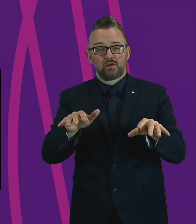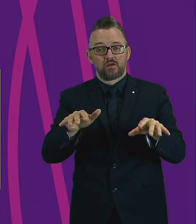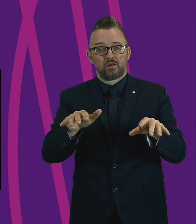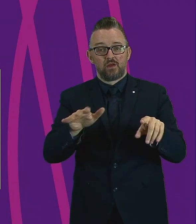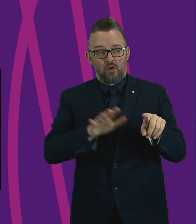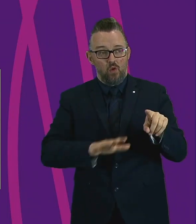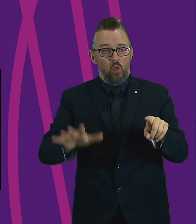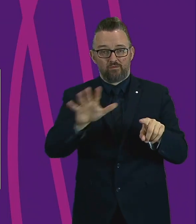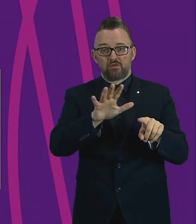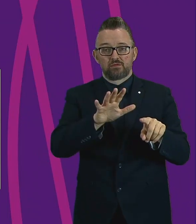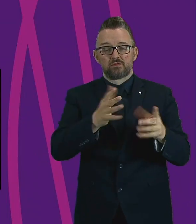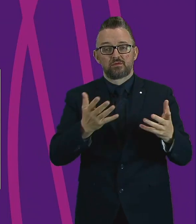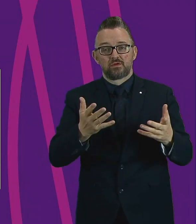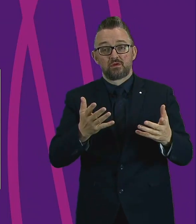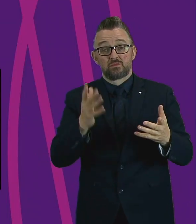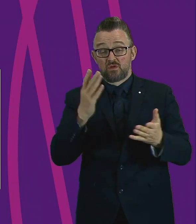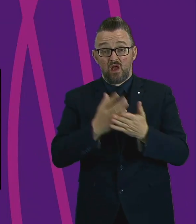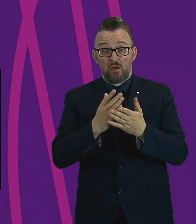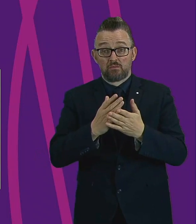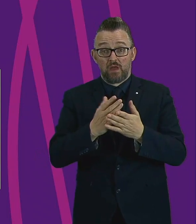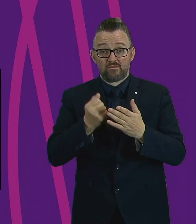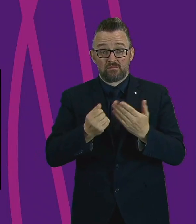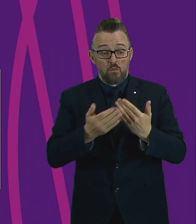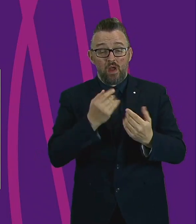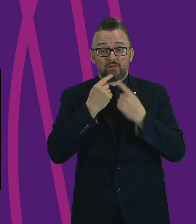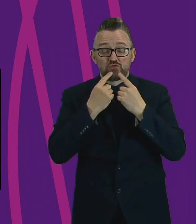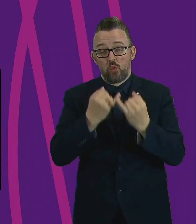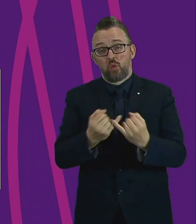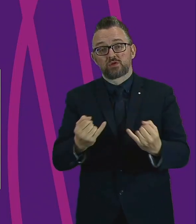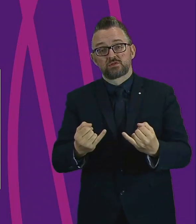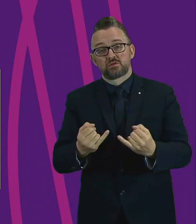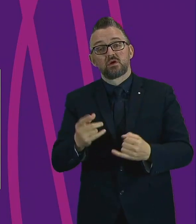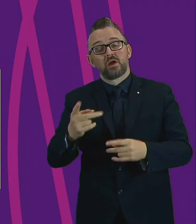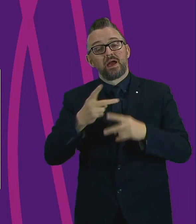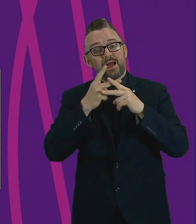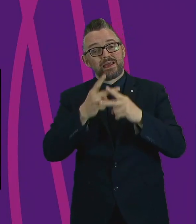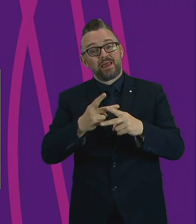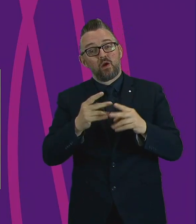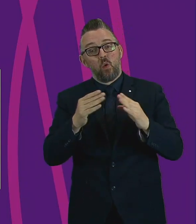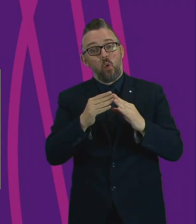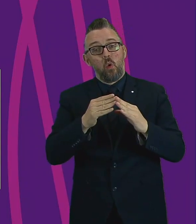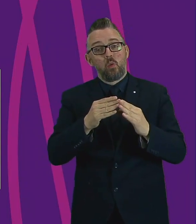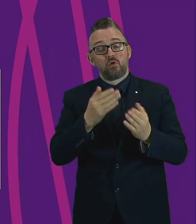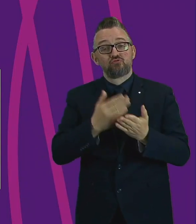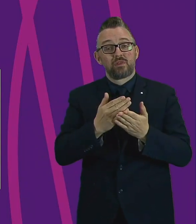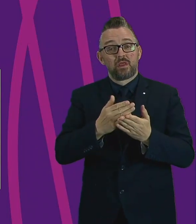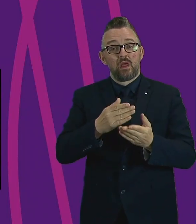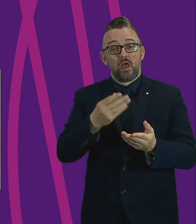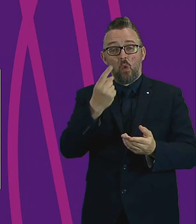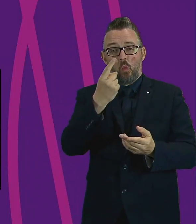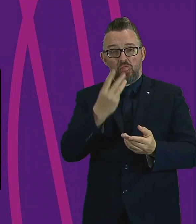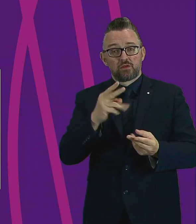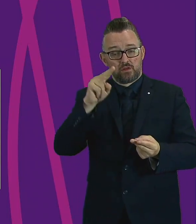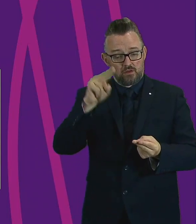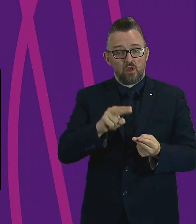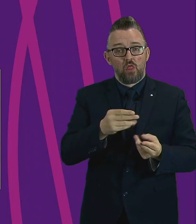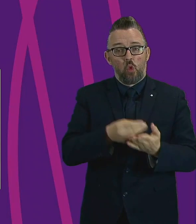the system. But it gets worse, because we know a care home place is around a third of the cost of a hospital bed. A